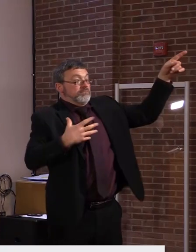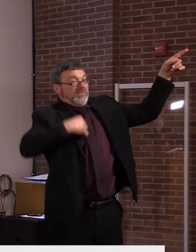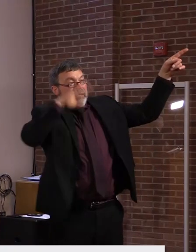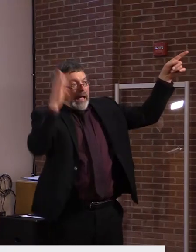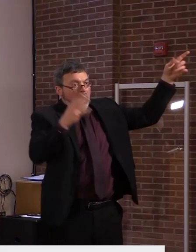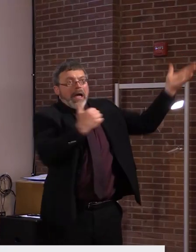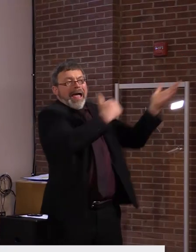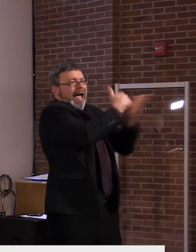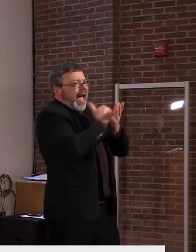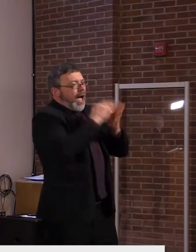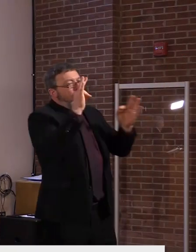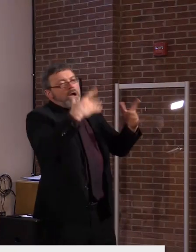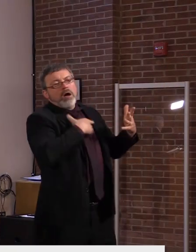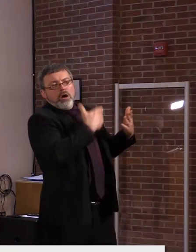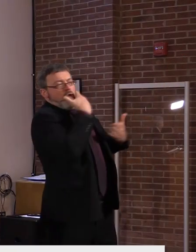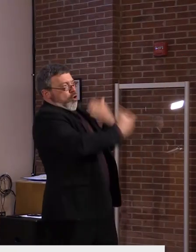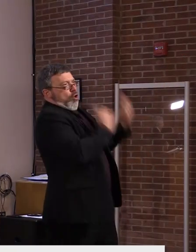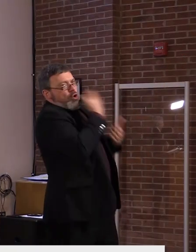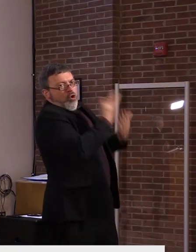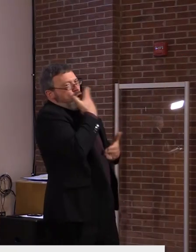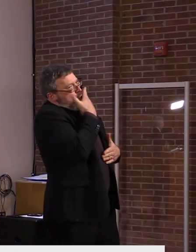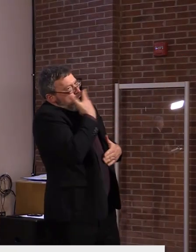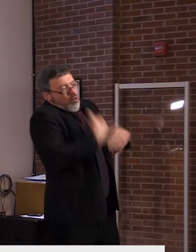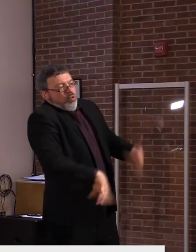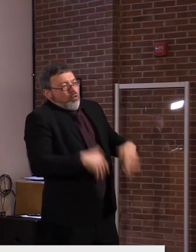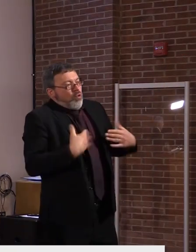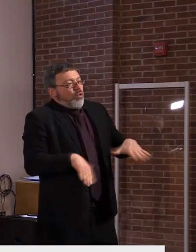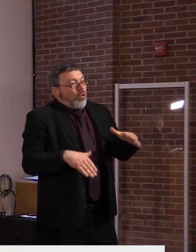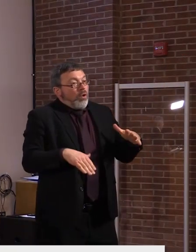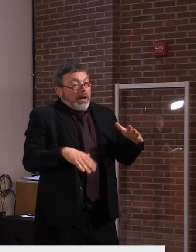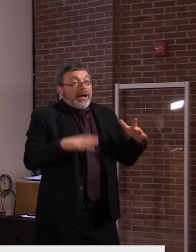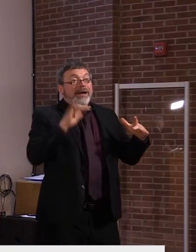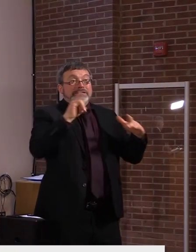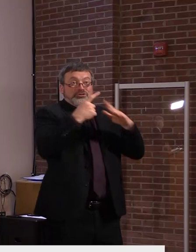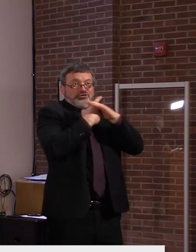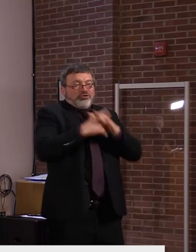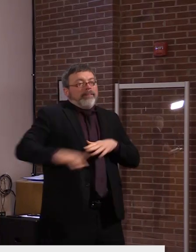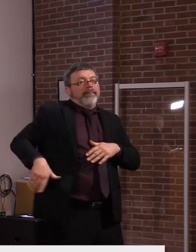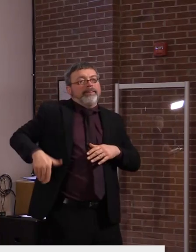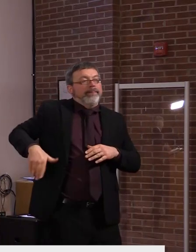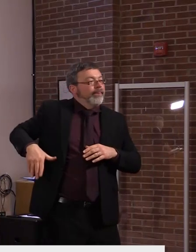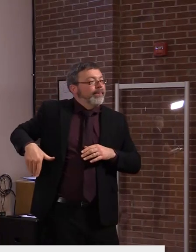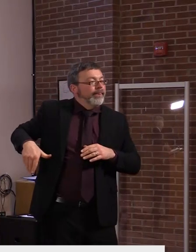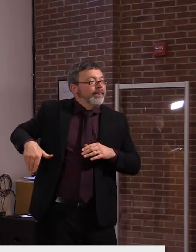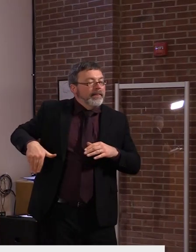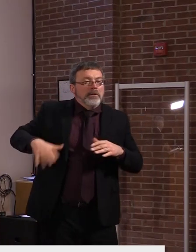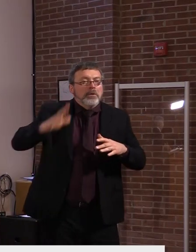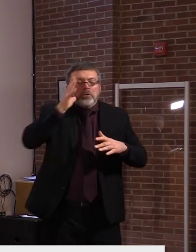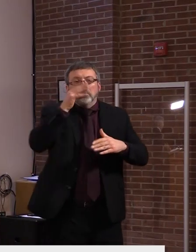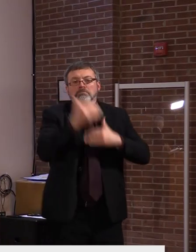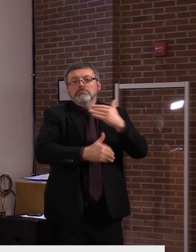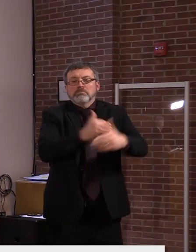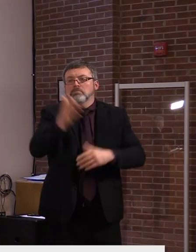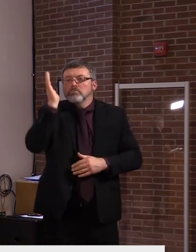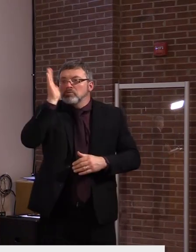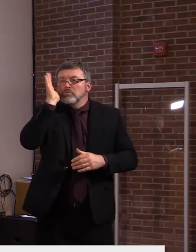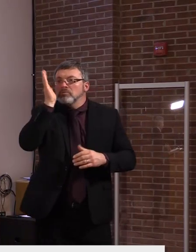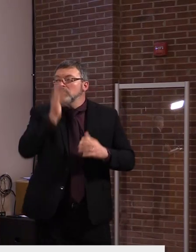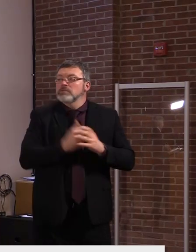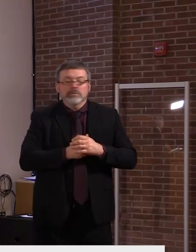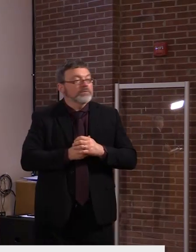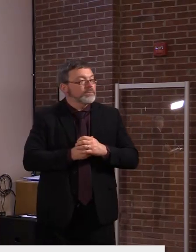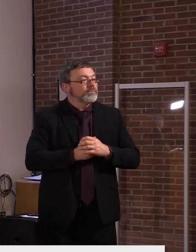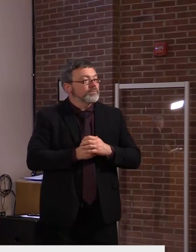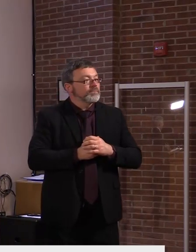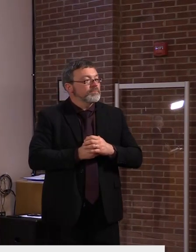that supply chain firming up so that we can move in the direction that we want to move into these rapid tests,